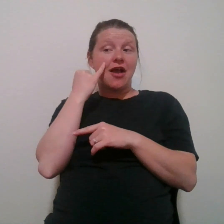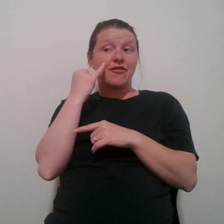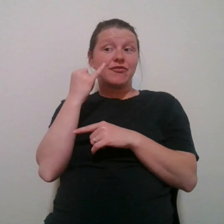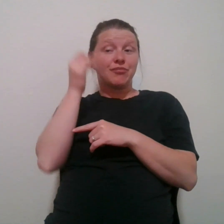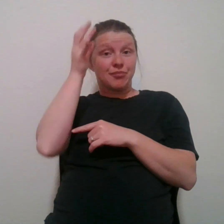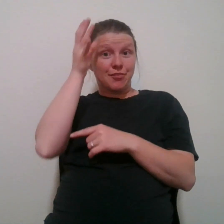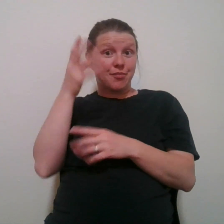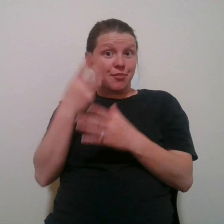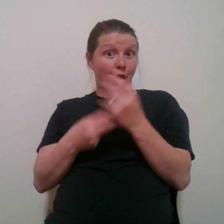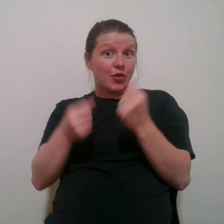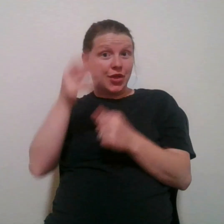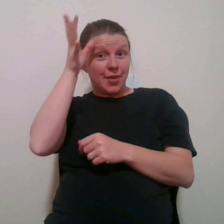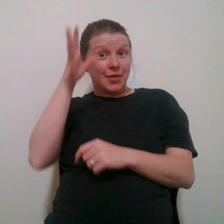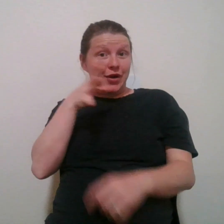home?